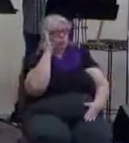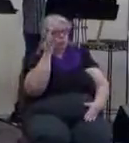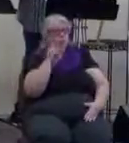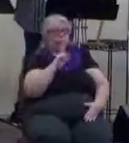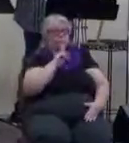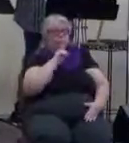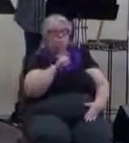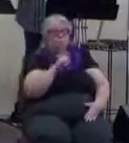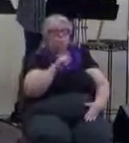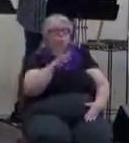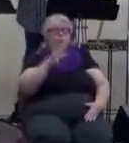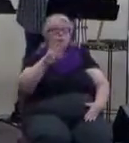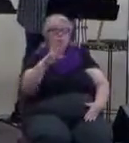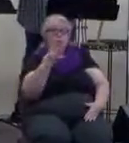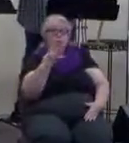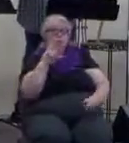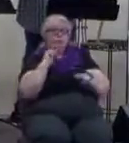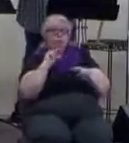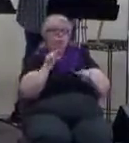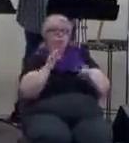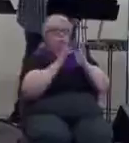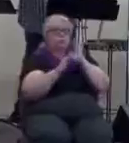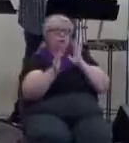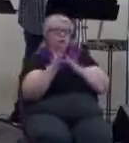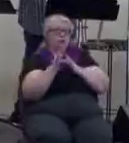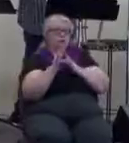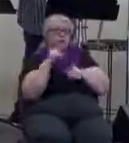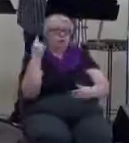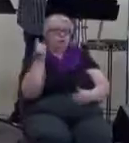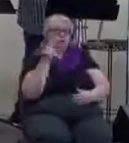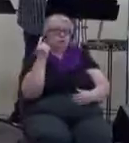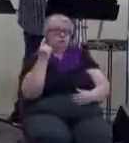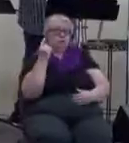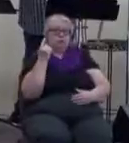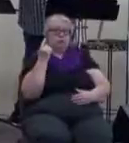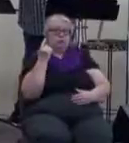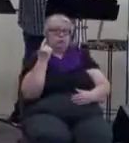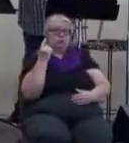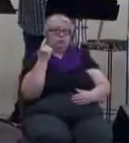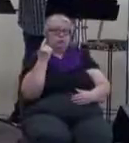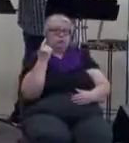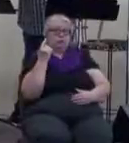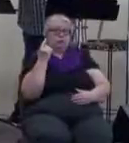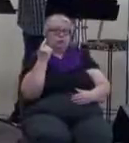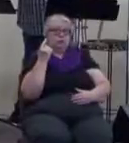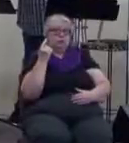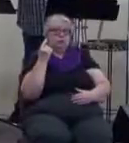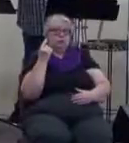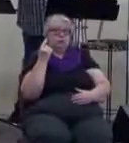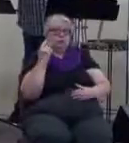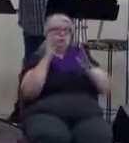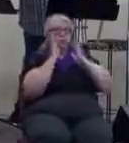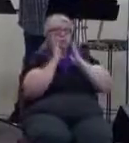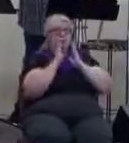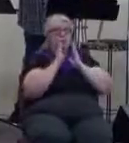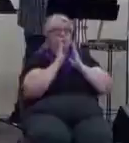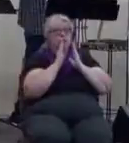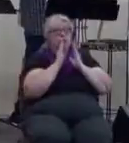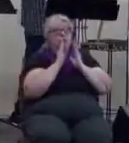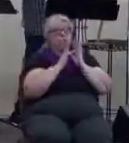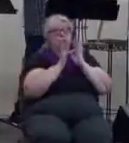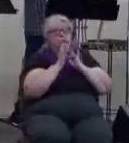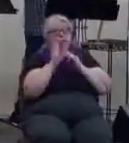The fourth watch, Jesus would always get together and they would pray from 3 to 6 in the morning. And then